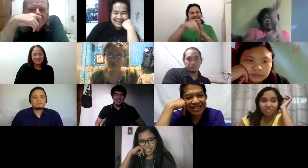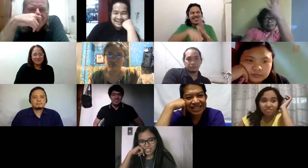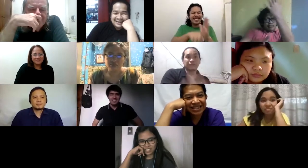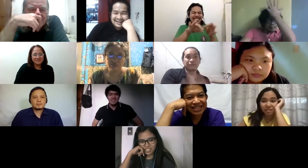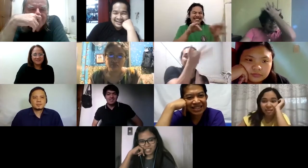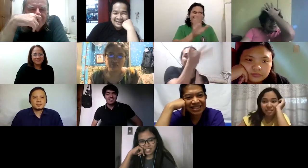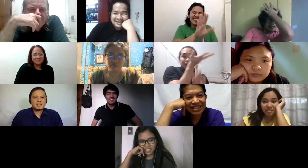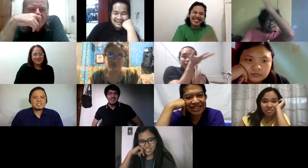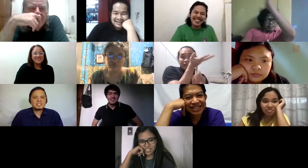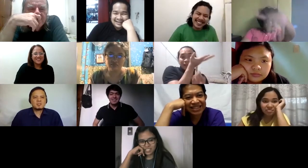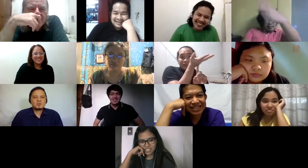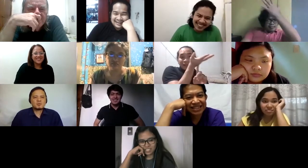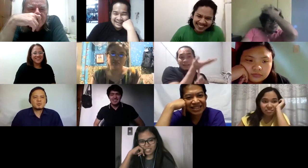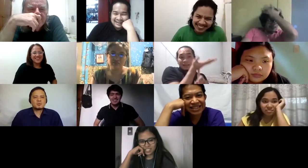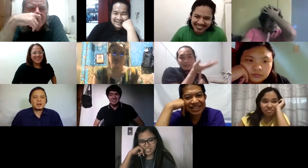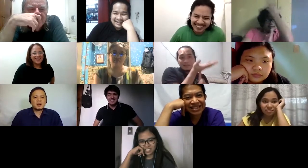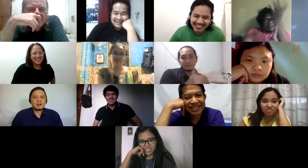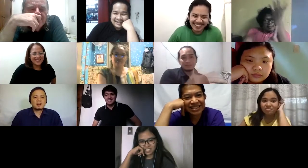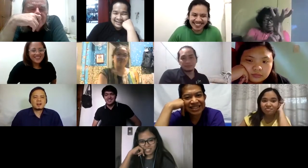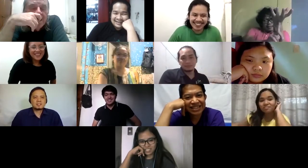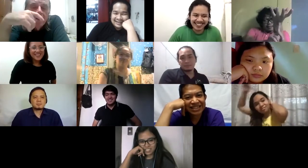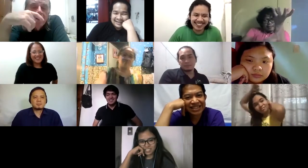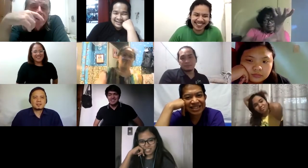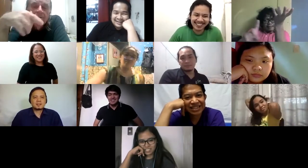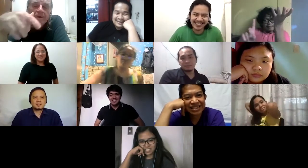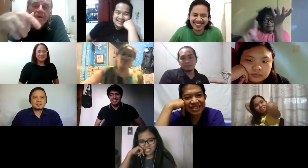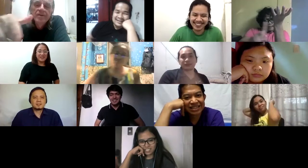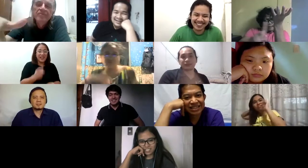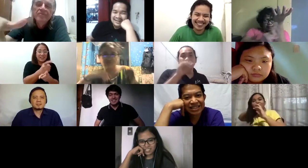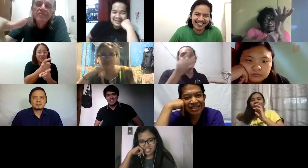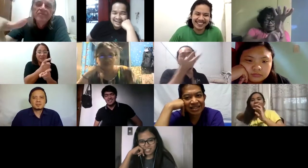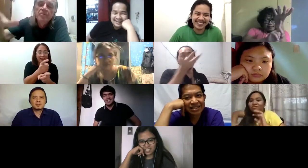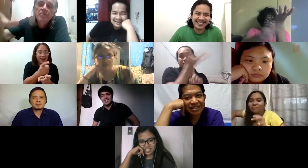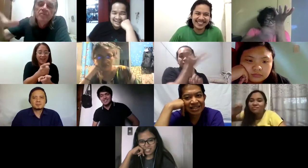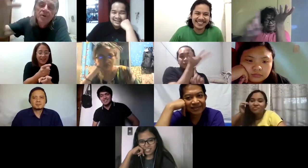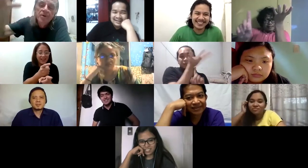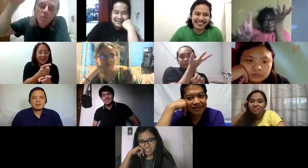So yeah, it's a new Right, concept. I mean, if you put water,